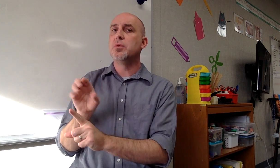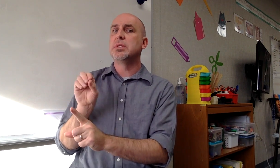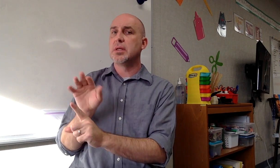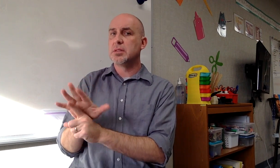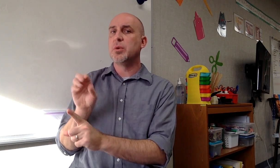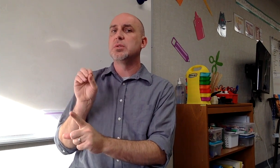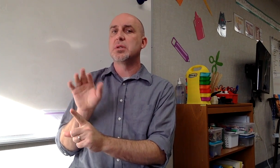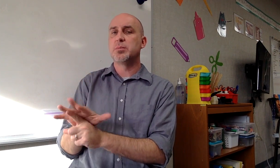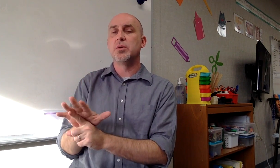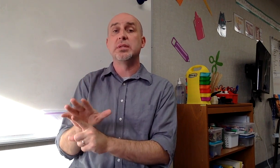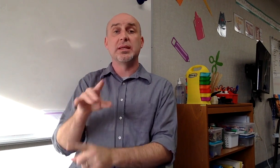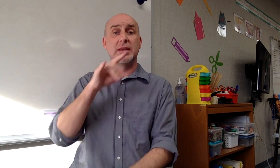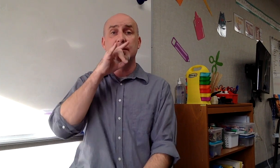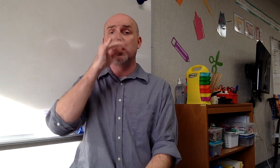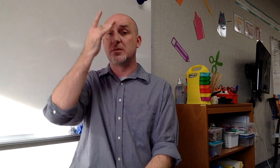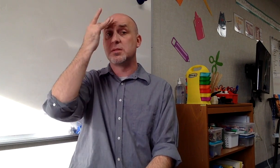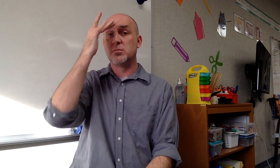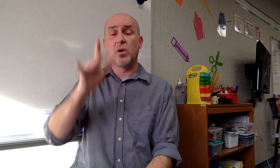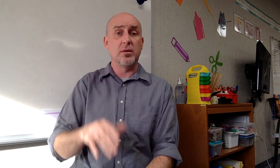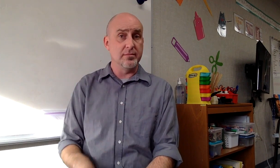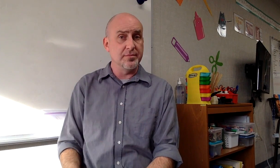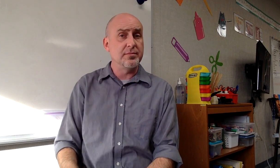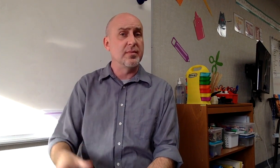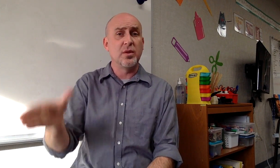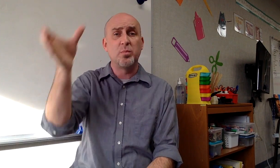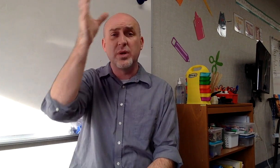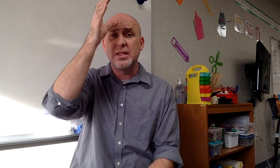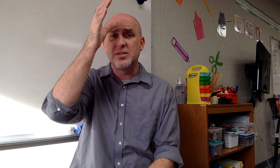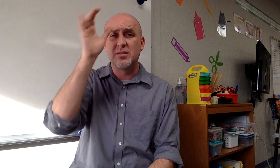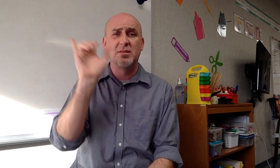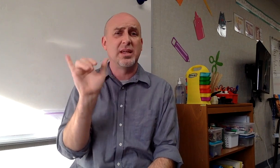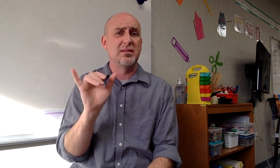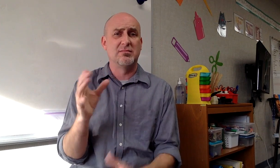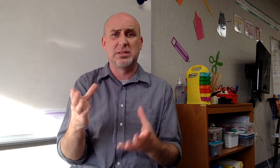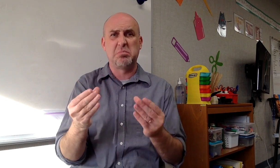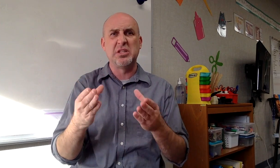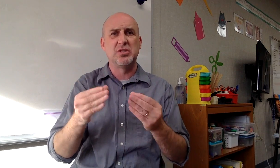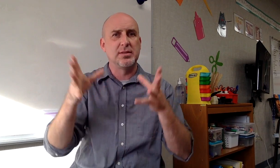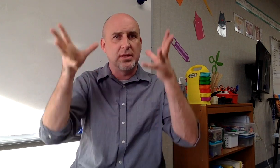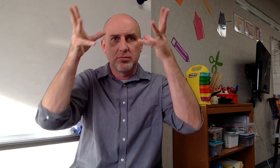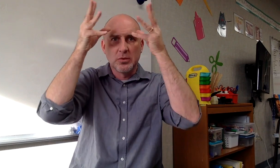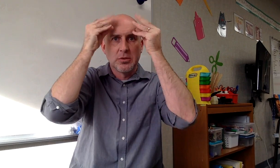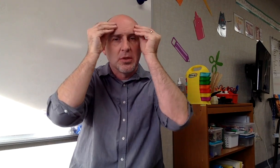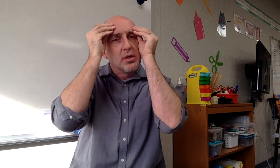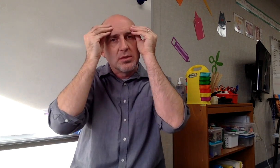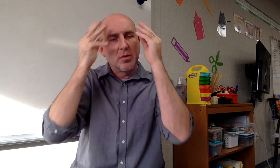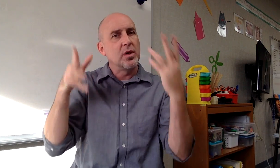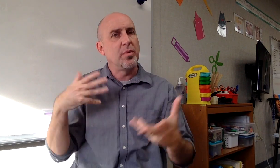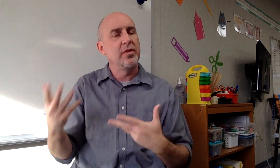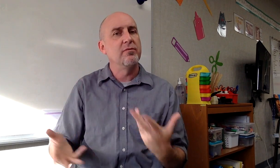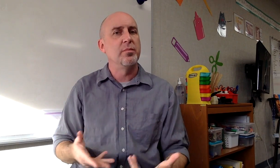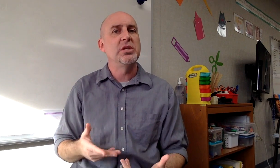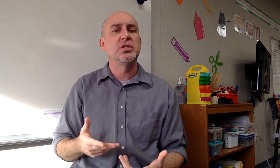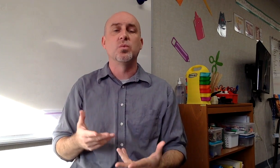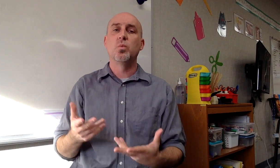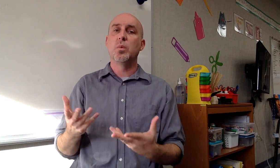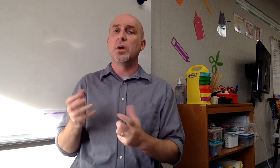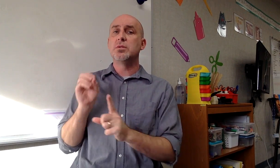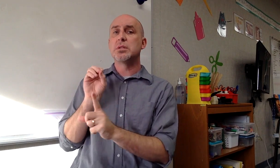exposing. Kids are smart, and their brains are like sponges, and they soak up all the information. We want to